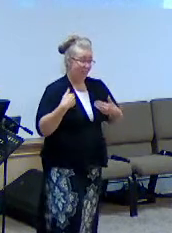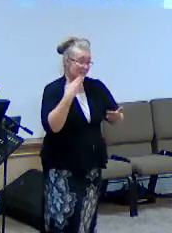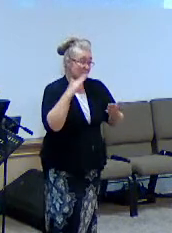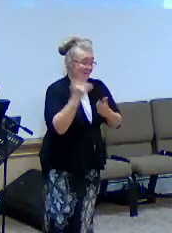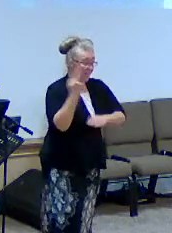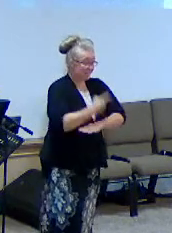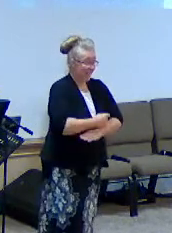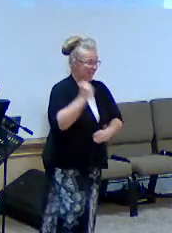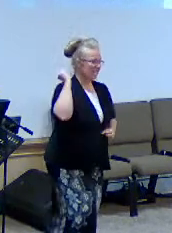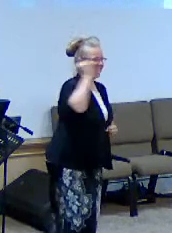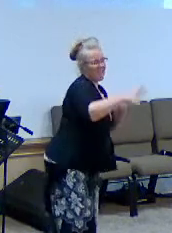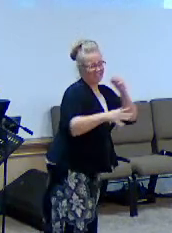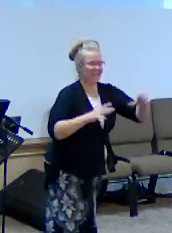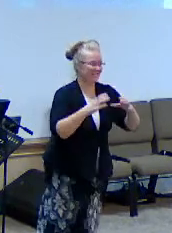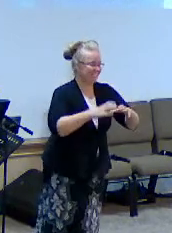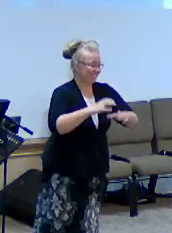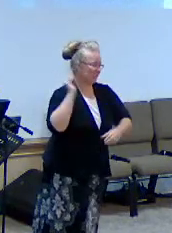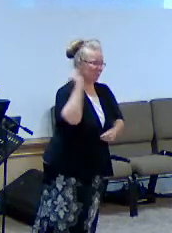size.